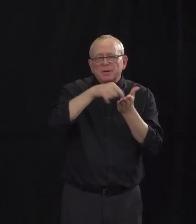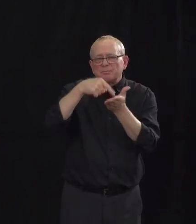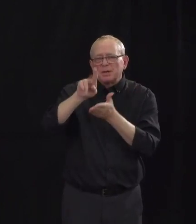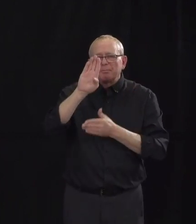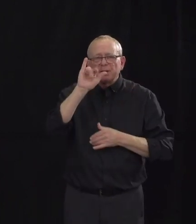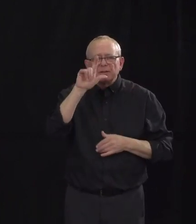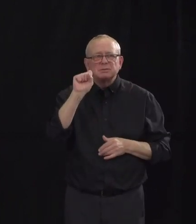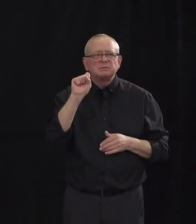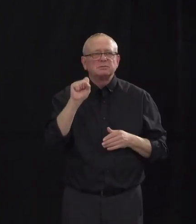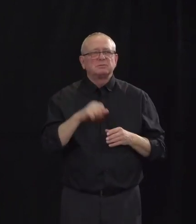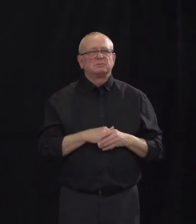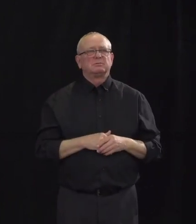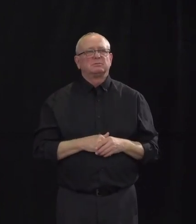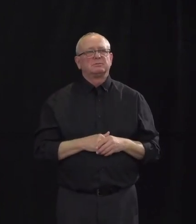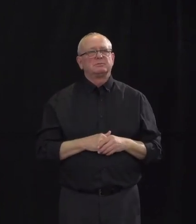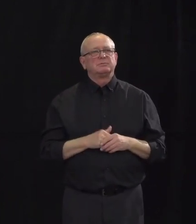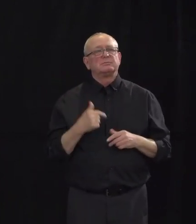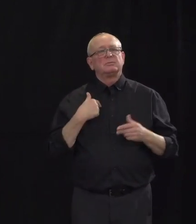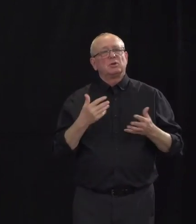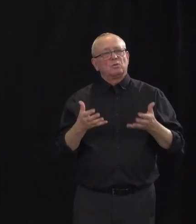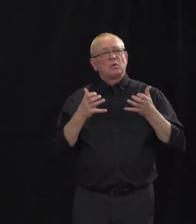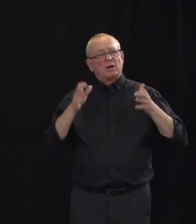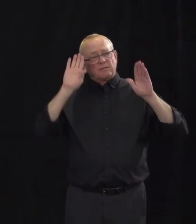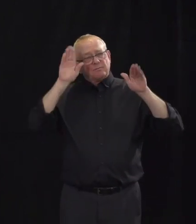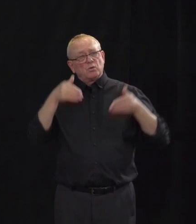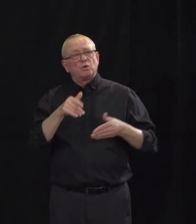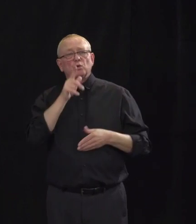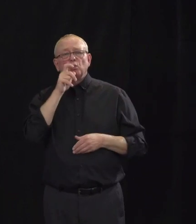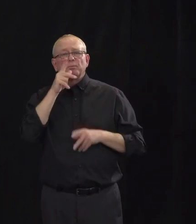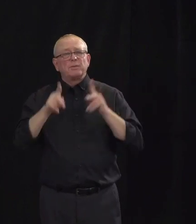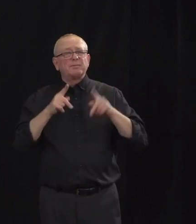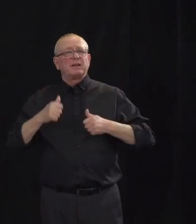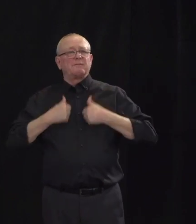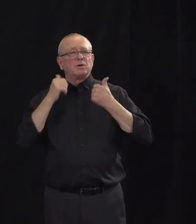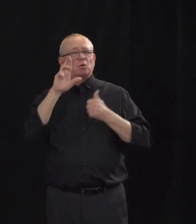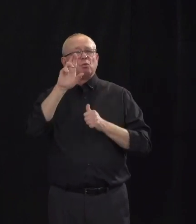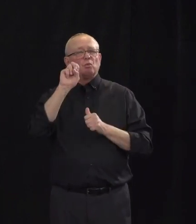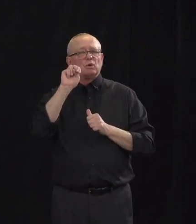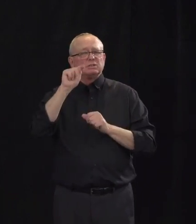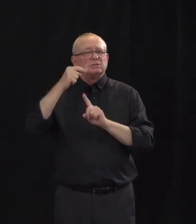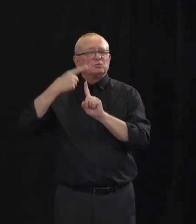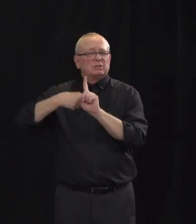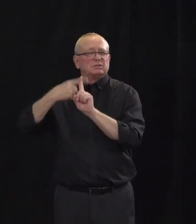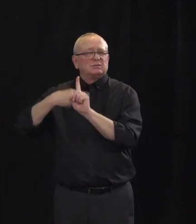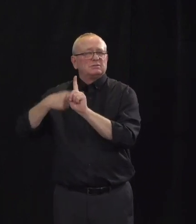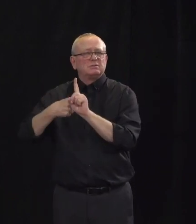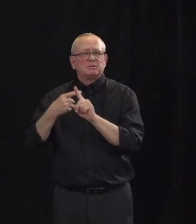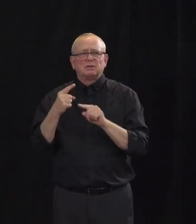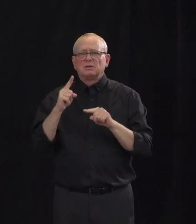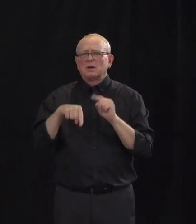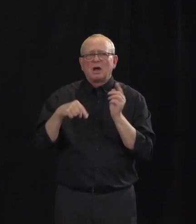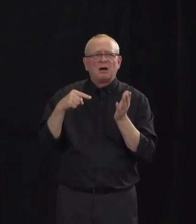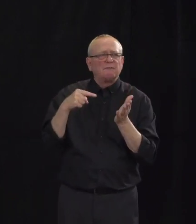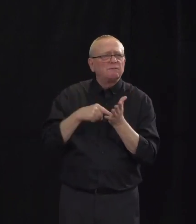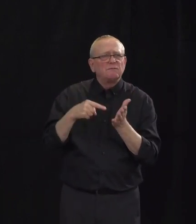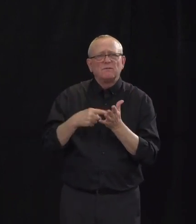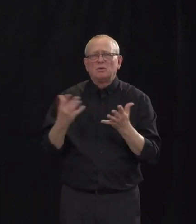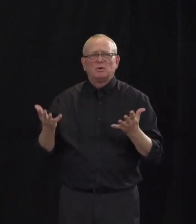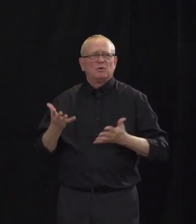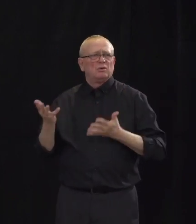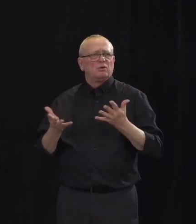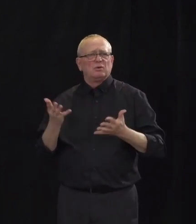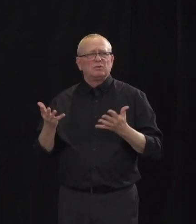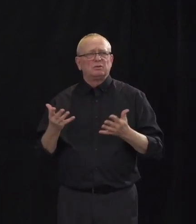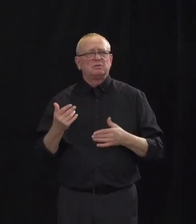time. Minister Glubish will provide more details, but it's important to note that the actions we are announcing today are designed to